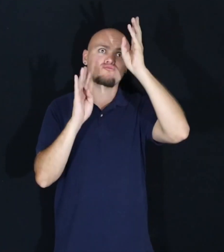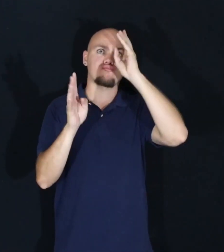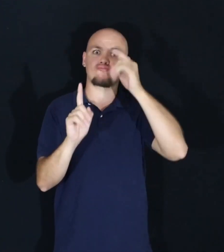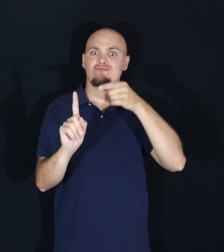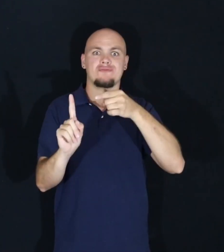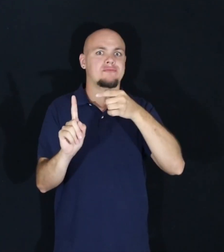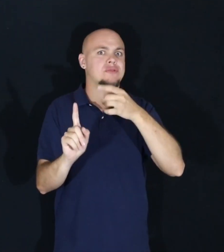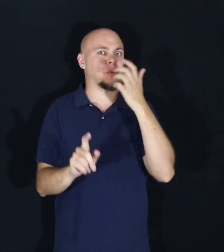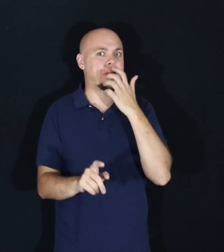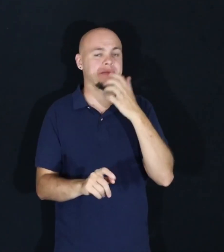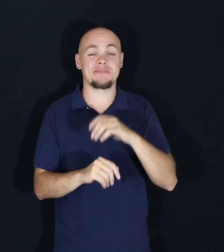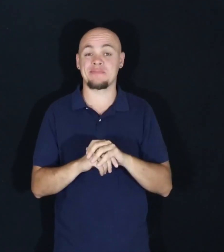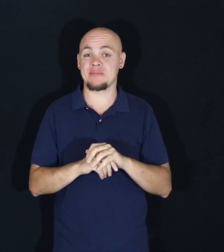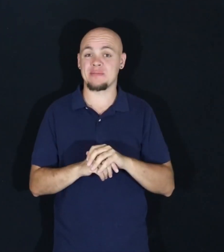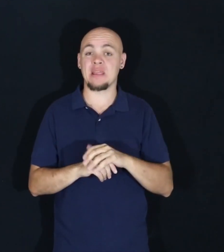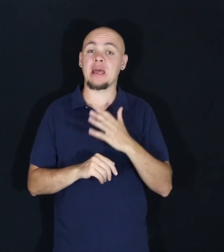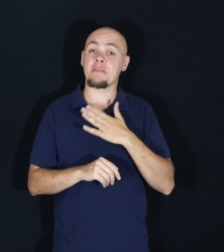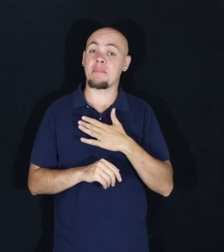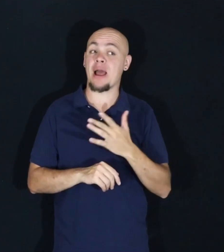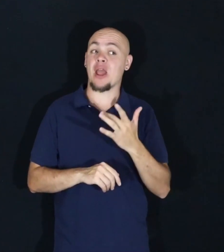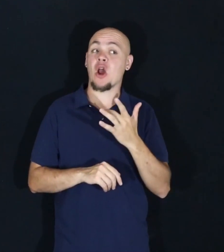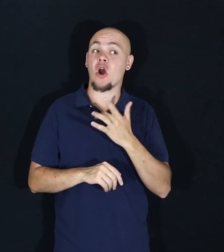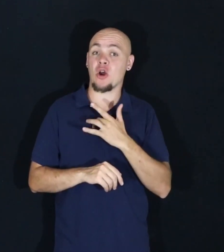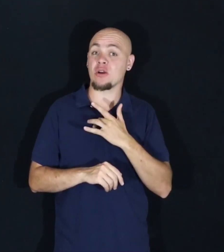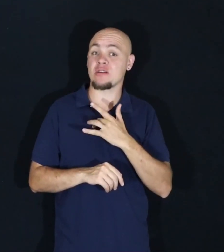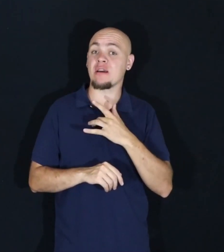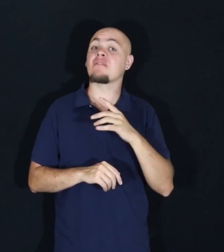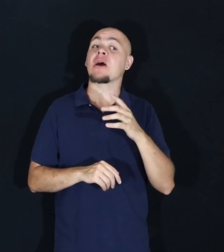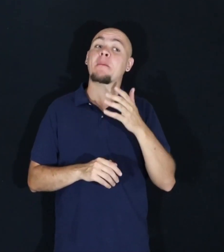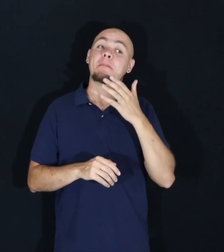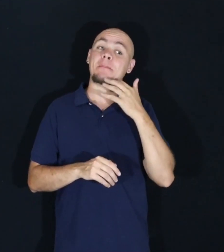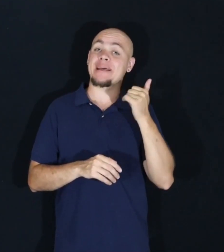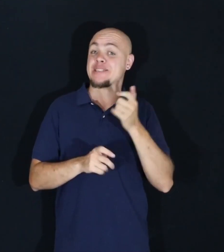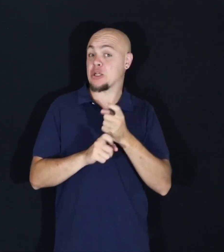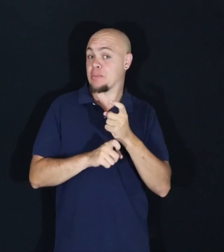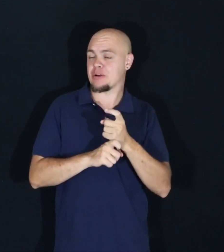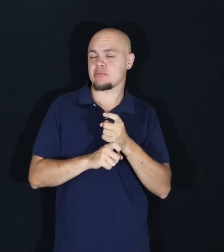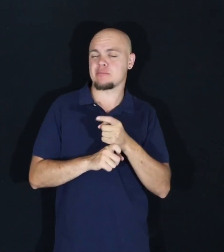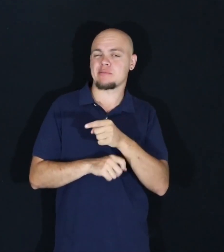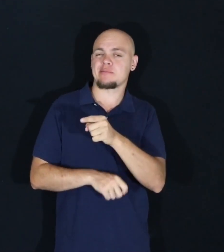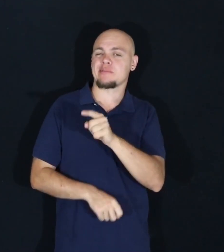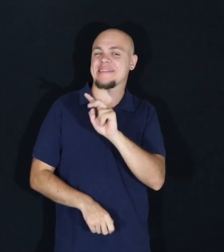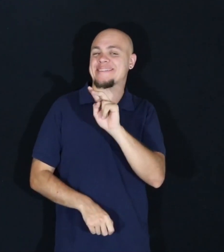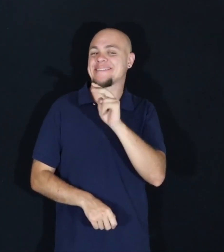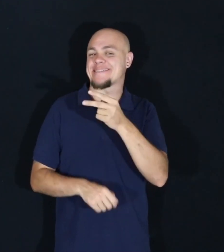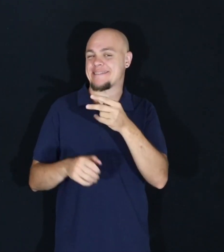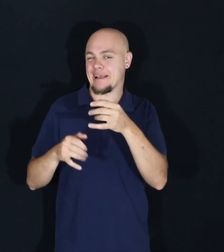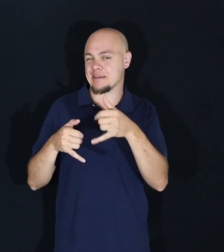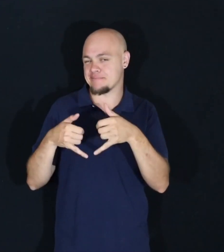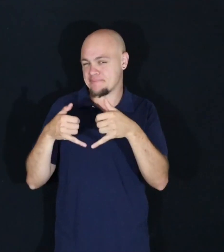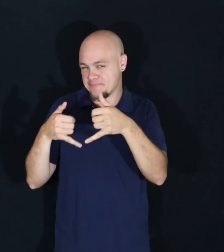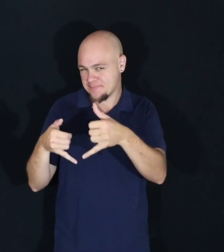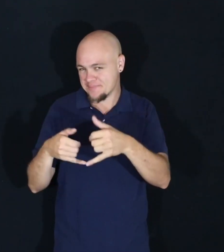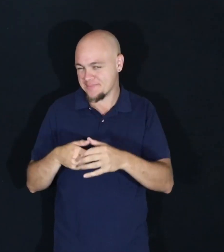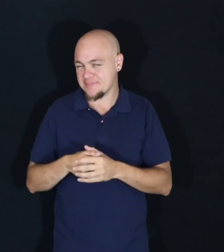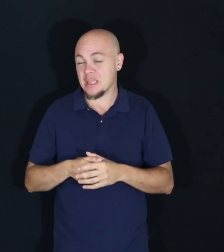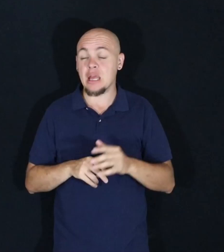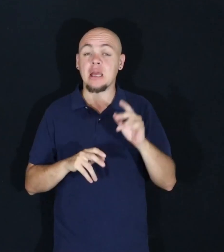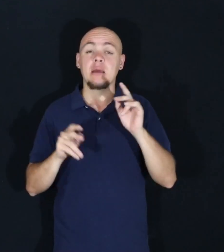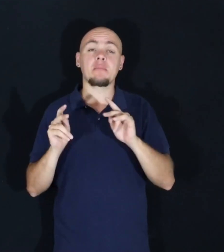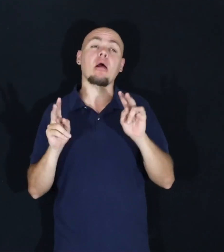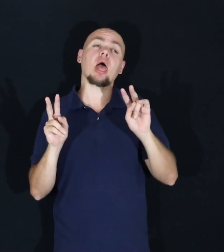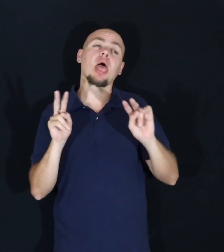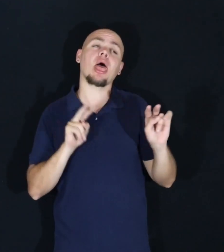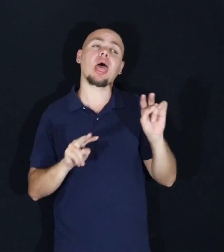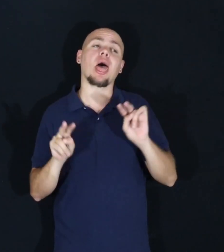fact that they win second place in my heart for having the best sense of humor. And it doesn't change the fact that they can people watch with me for